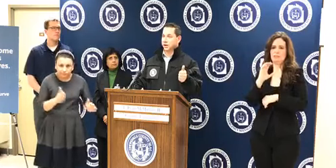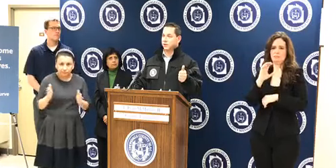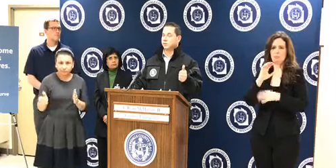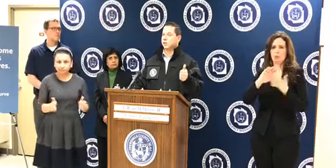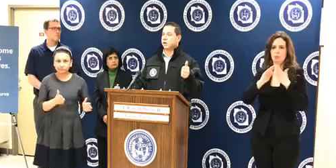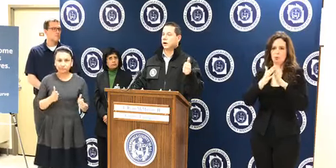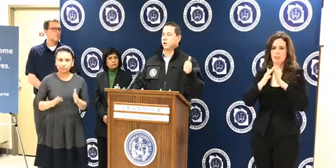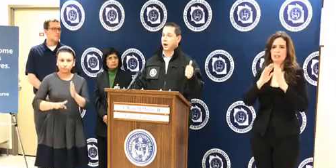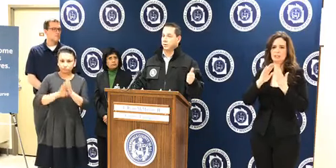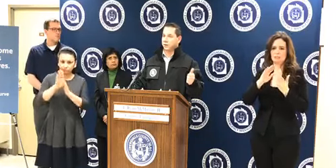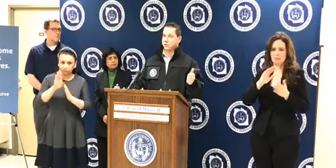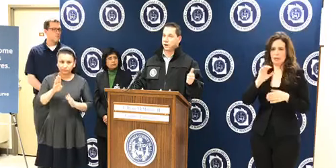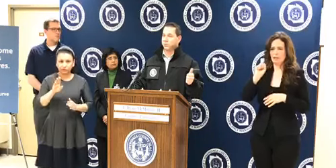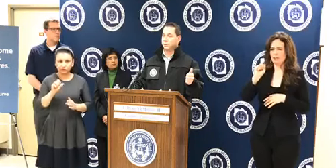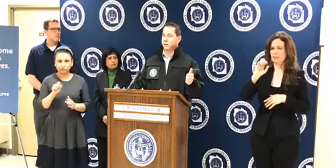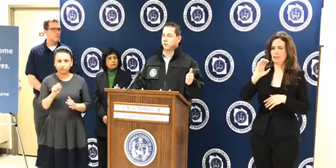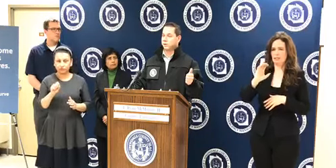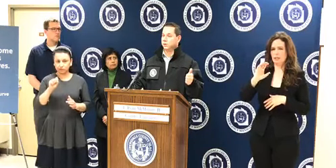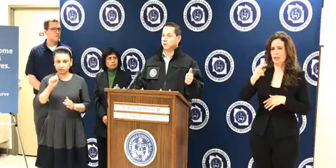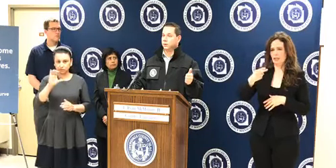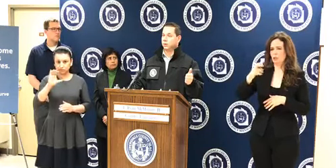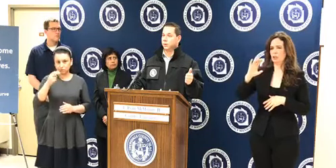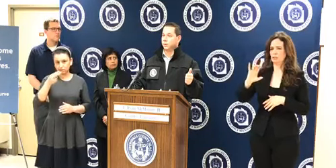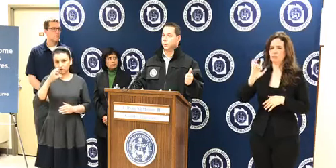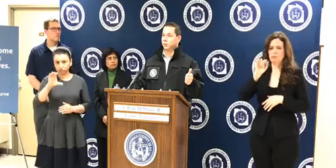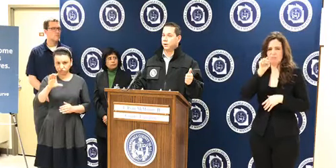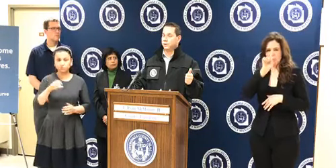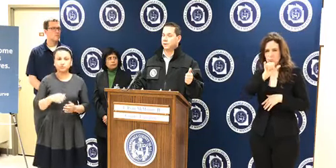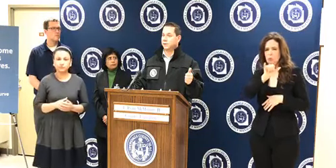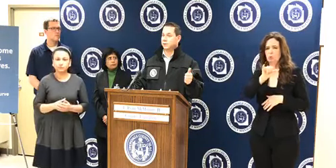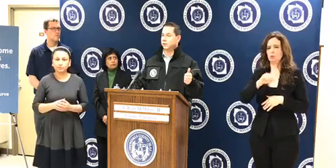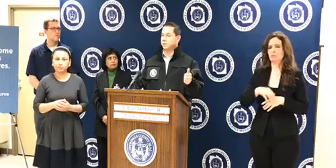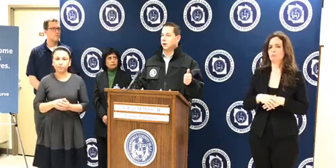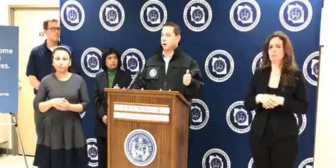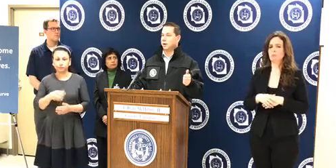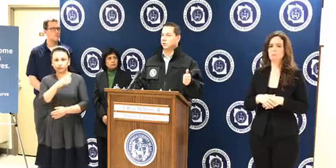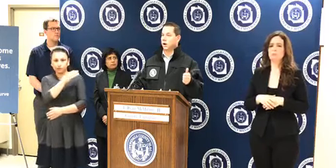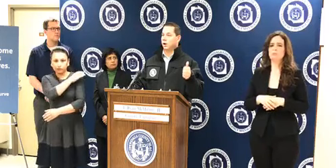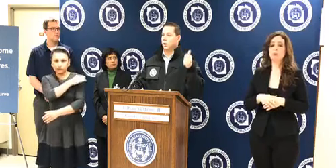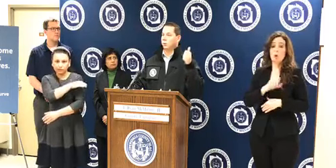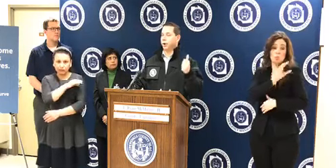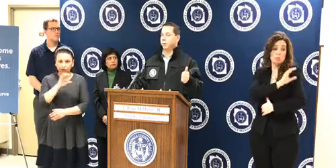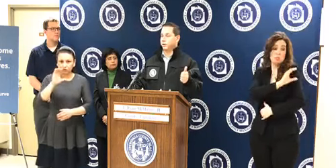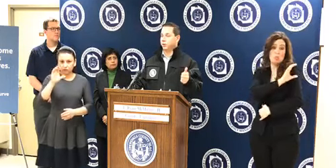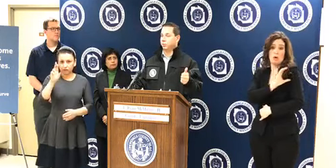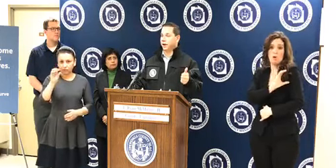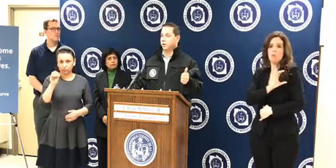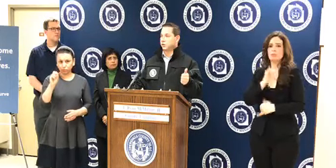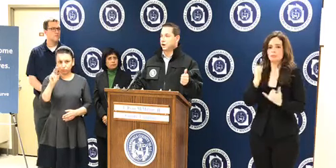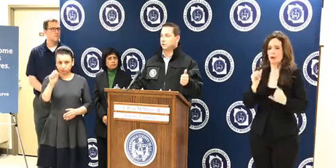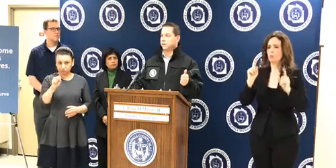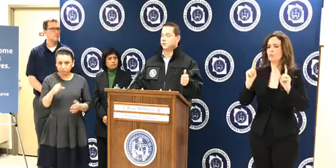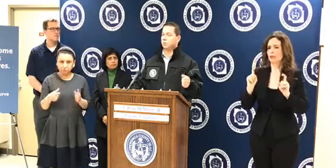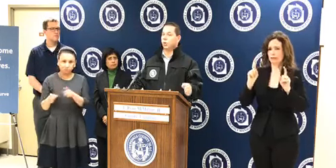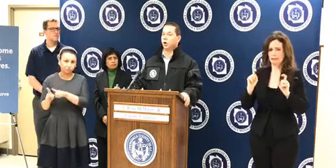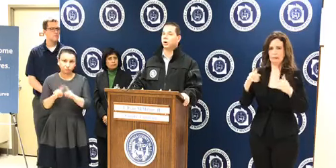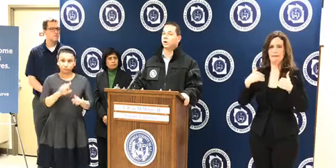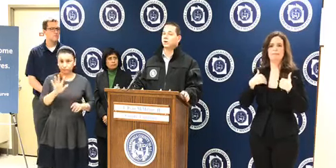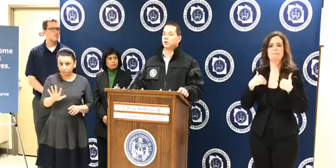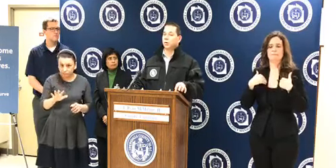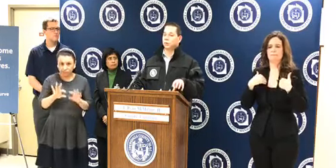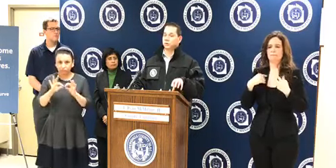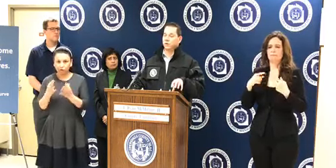testing sites. Kraus has developed their own testing as well. Our primary care providers are now testing